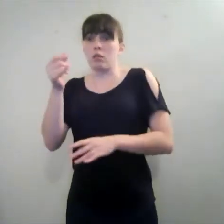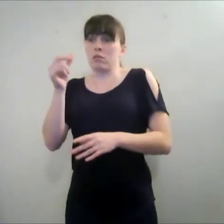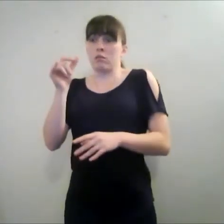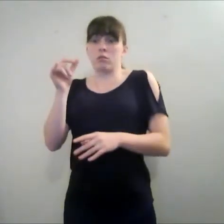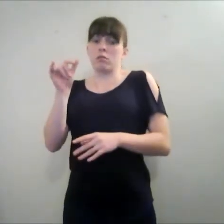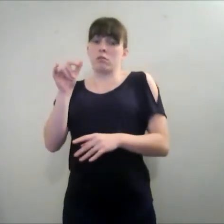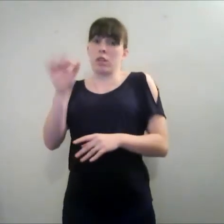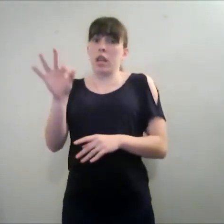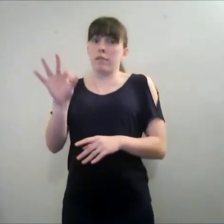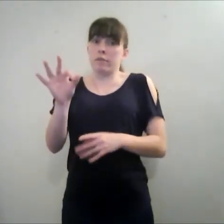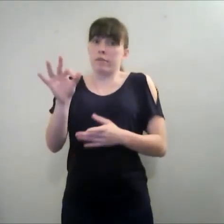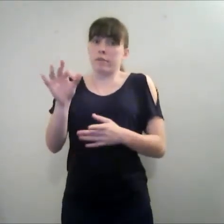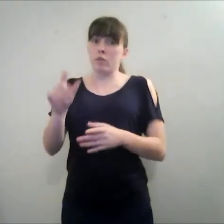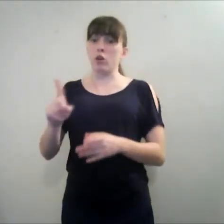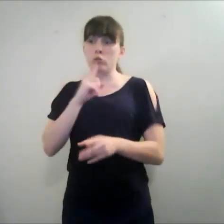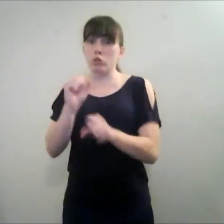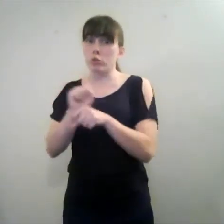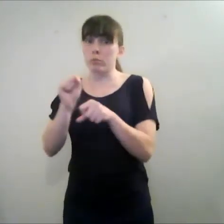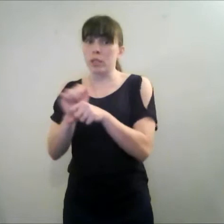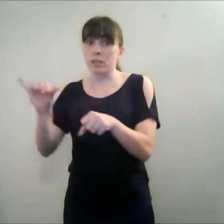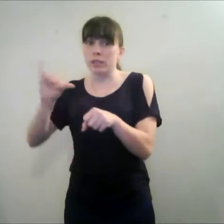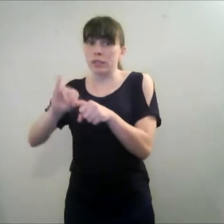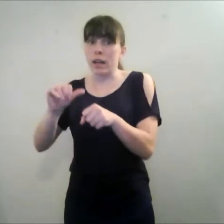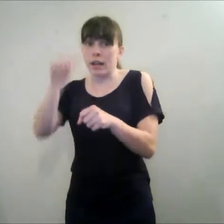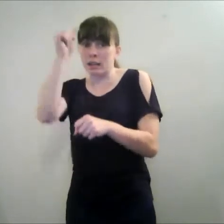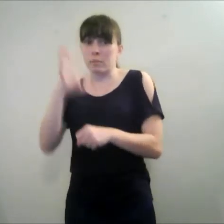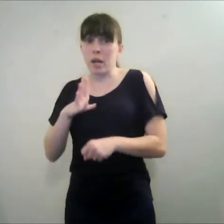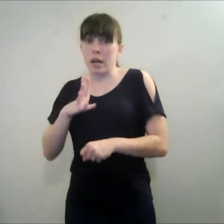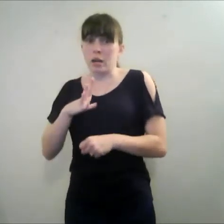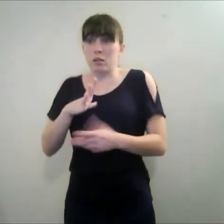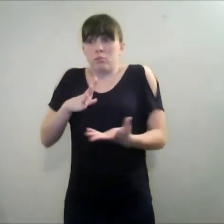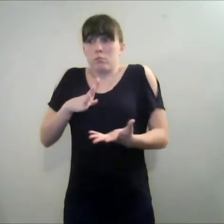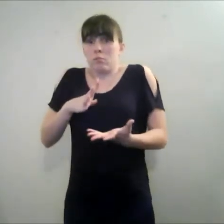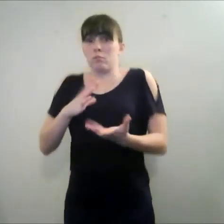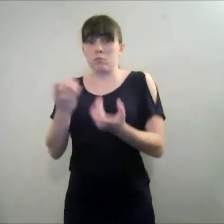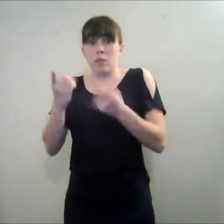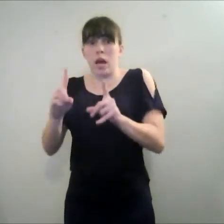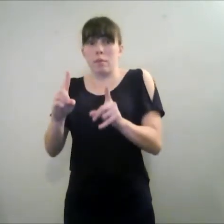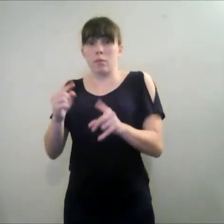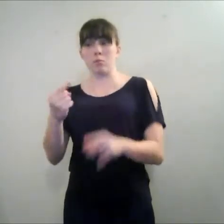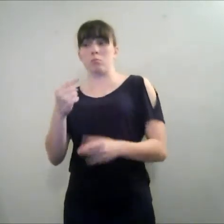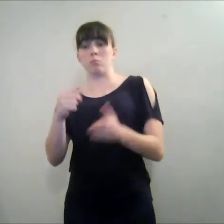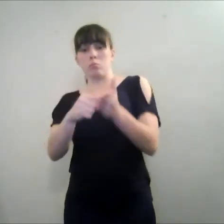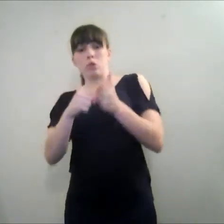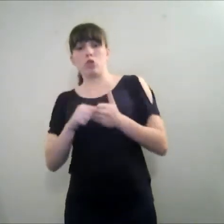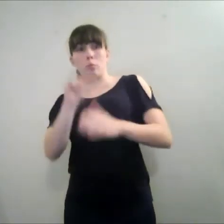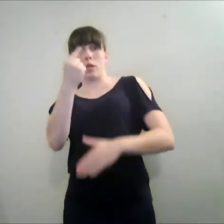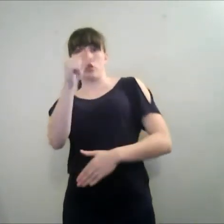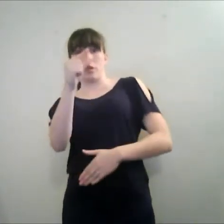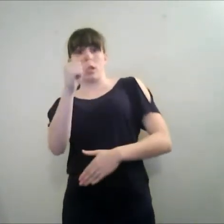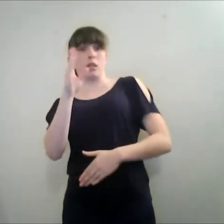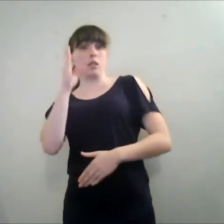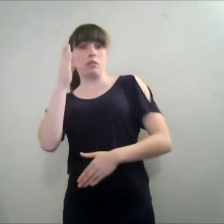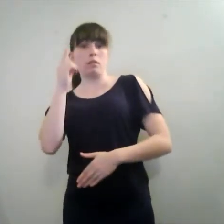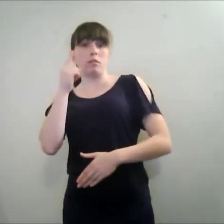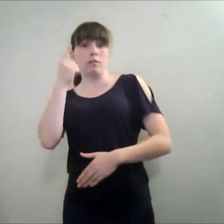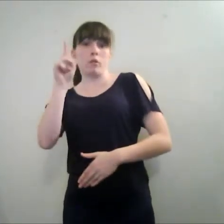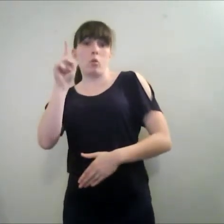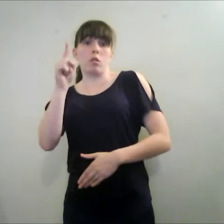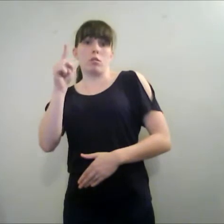isn't, end of story. We have the technology to do that. And what's more, although some of those things sound a little bit counterintuitive, like proving I'm over 18